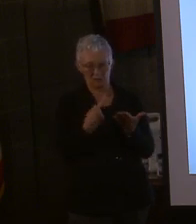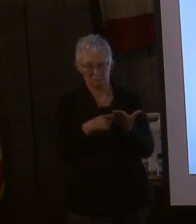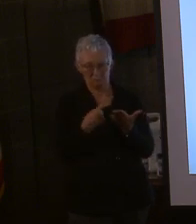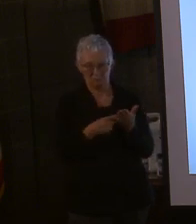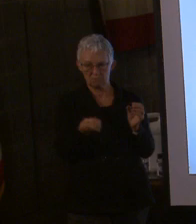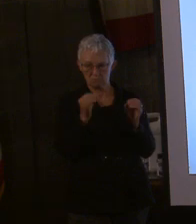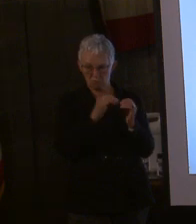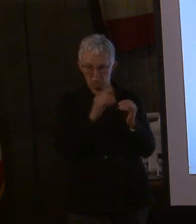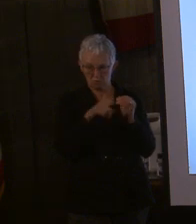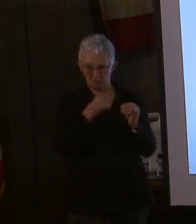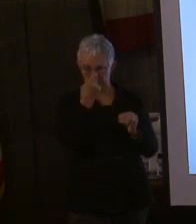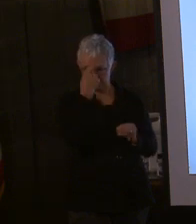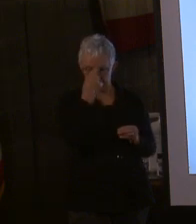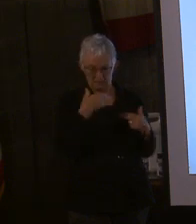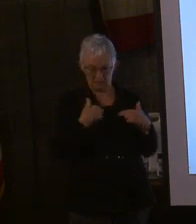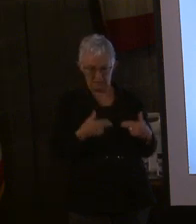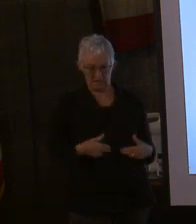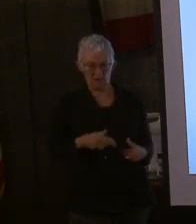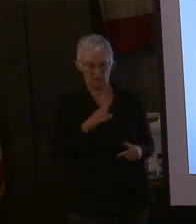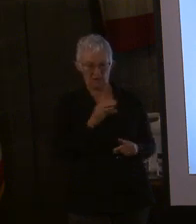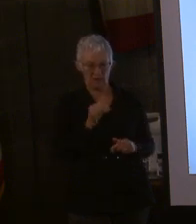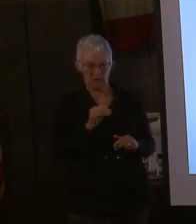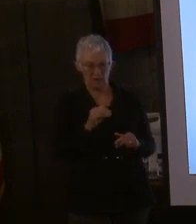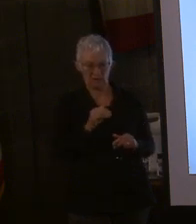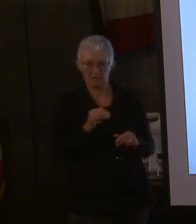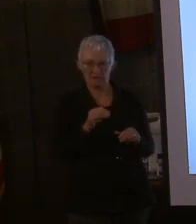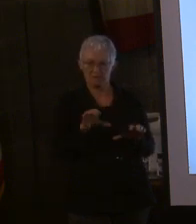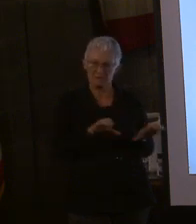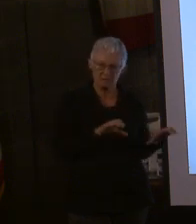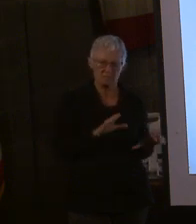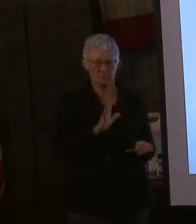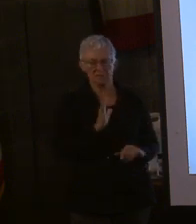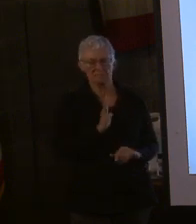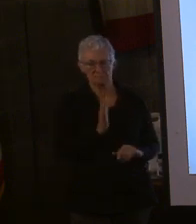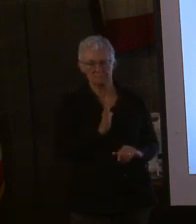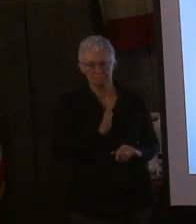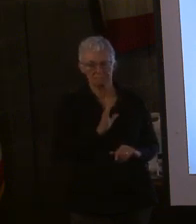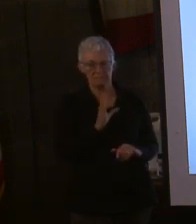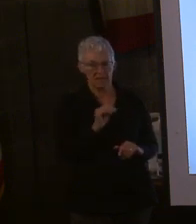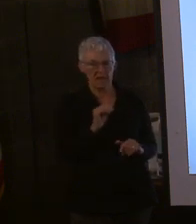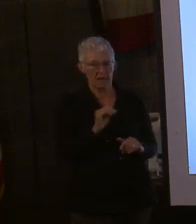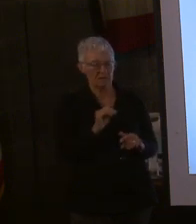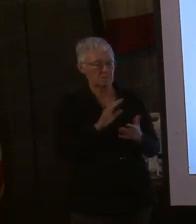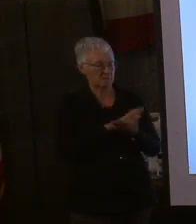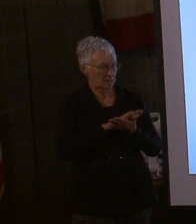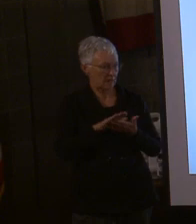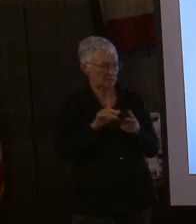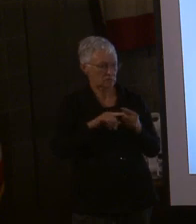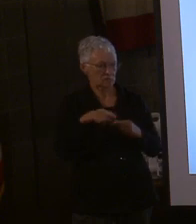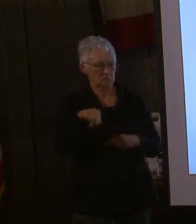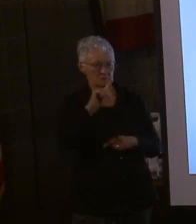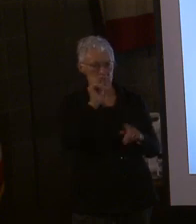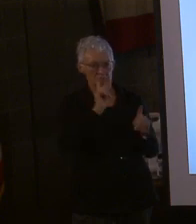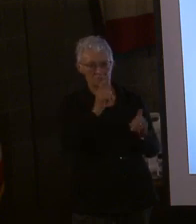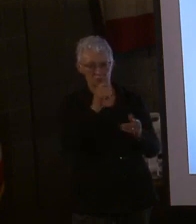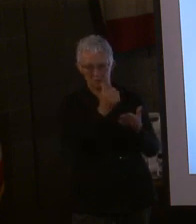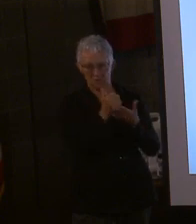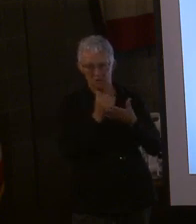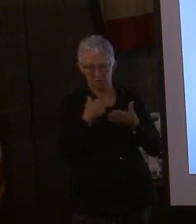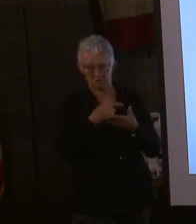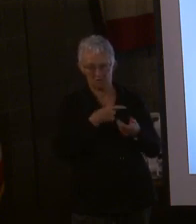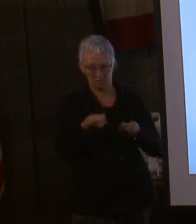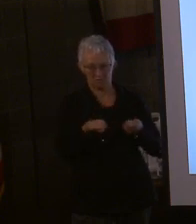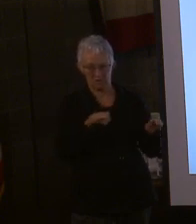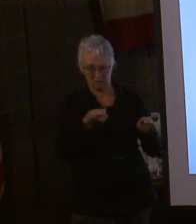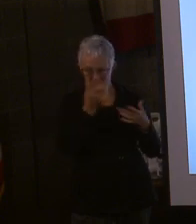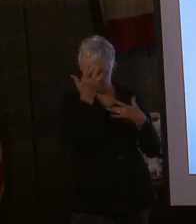mental health and civility, and especially in dealing with the folks who are trying to help us manage through this pandemic. I ask everybody to be able to do that,